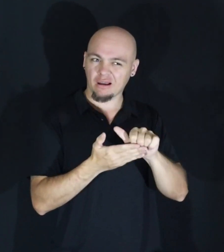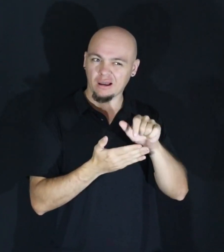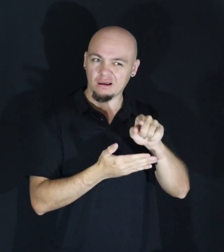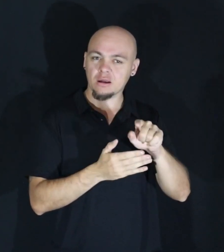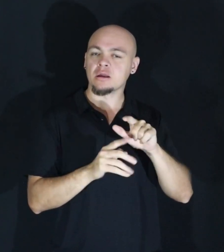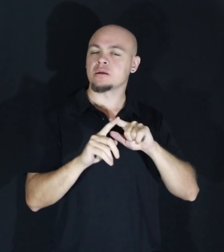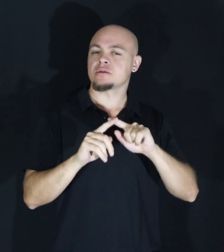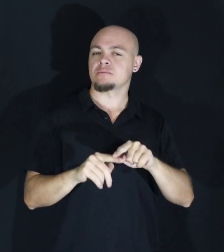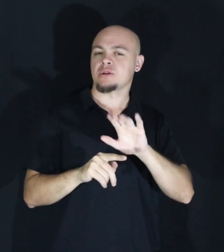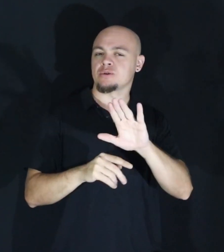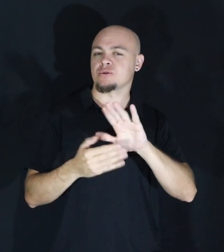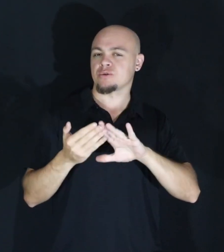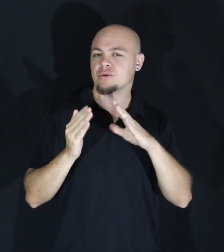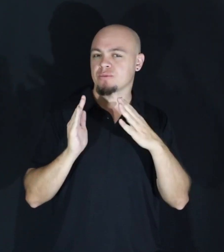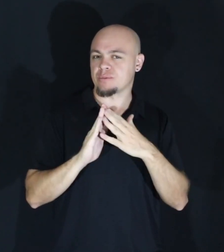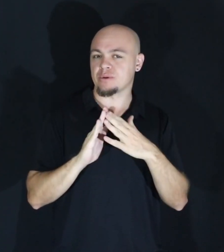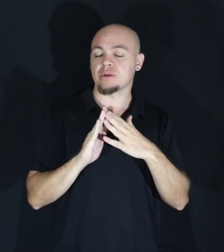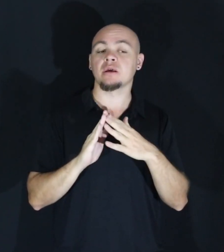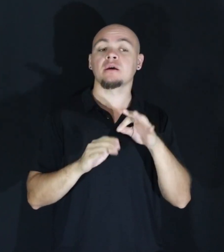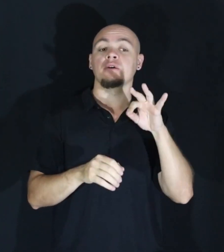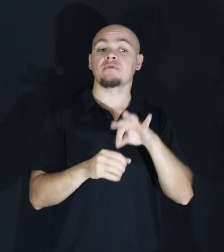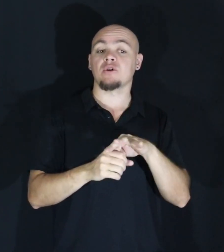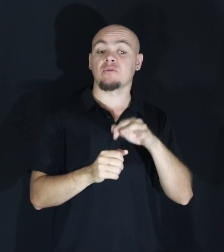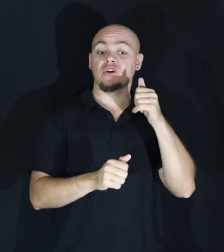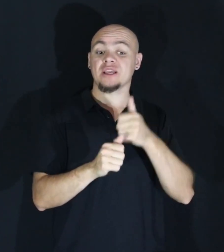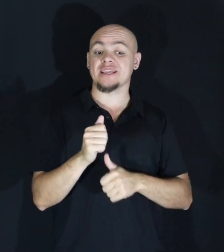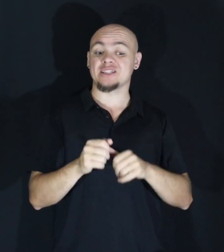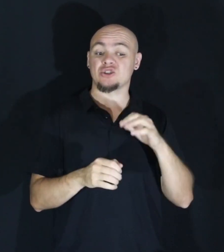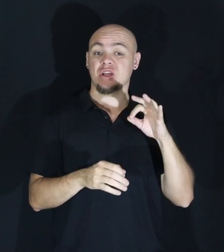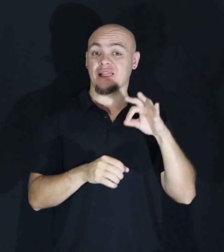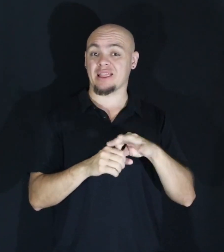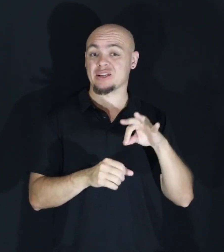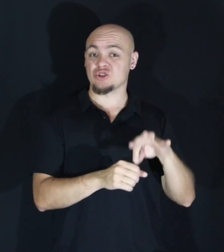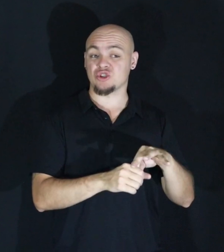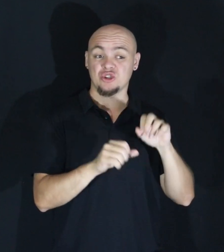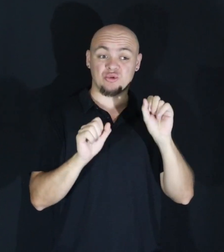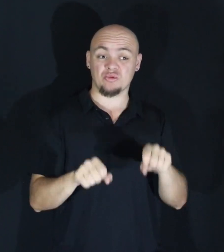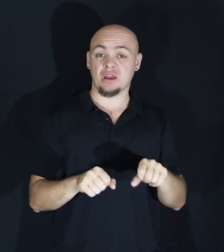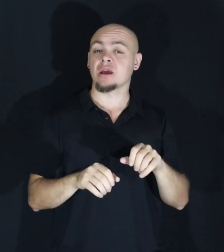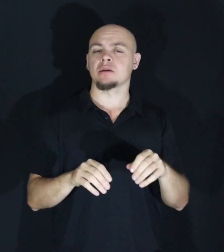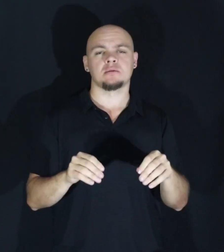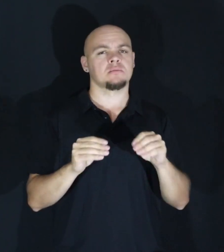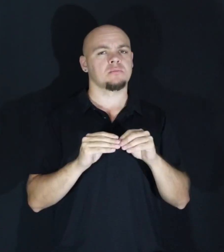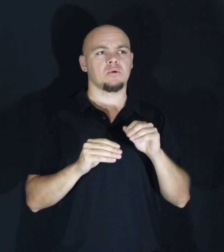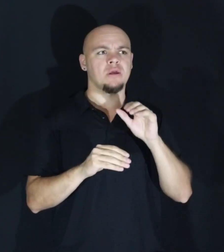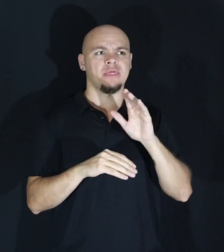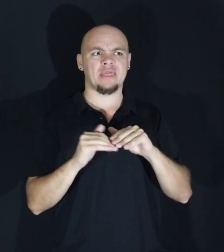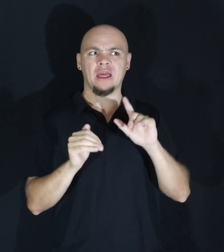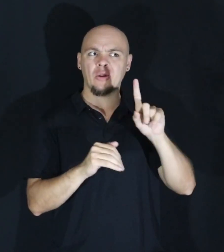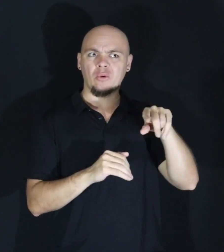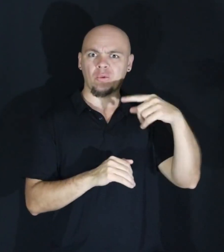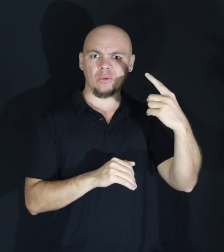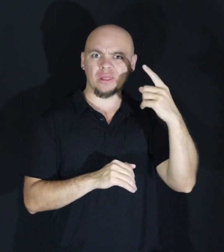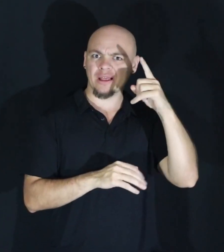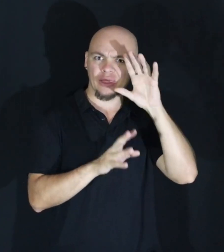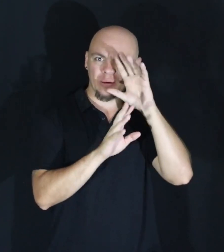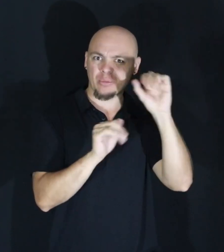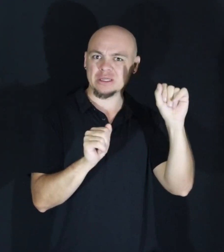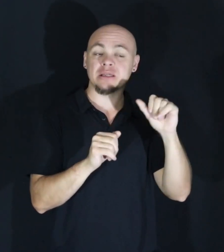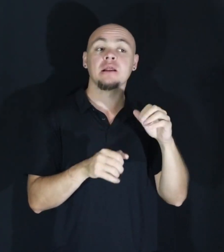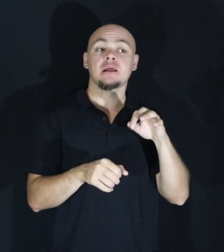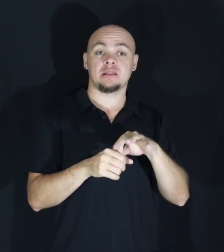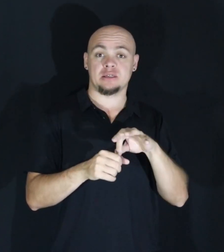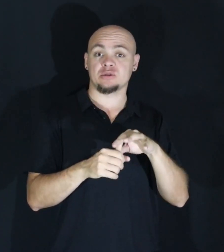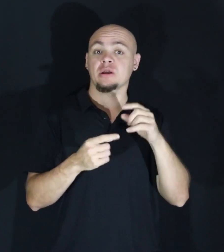lean on your community. Vote in every election. More elections happen than just presidential ones. There's likely an